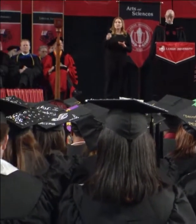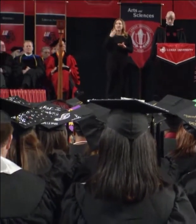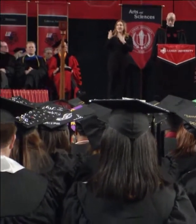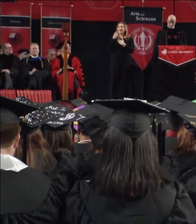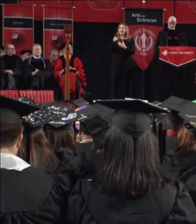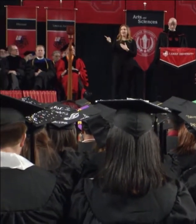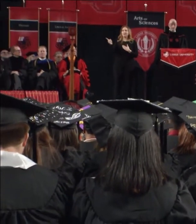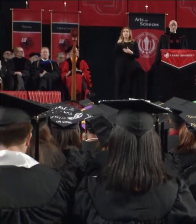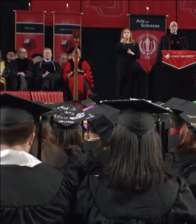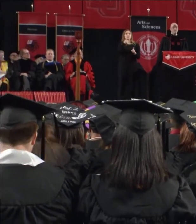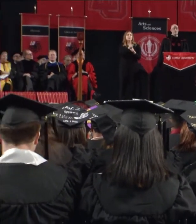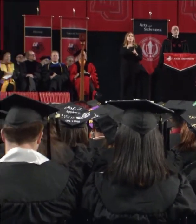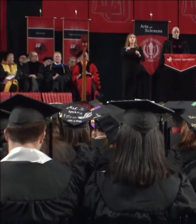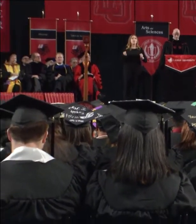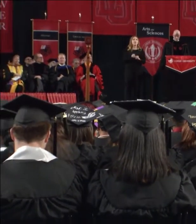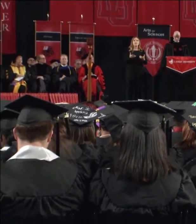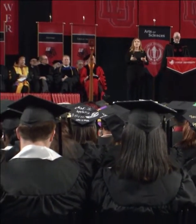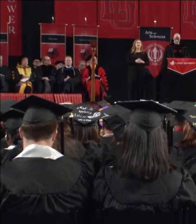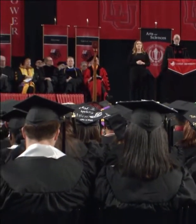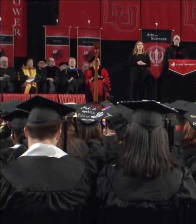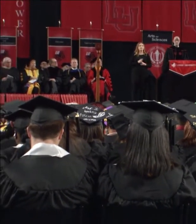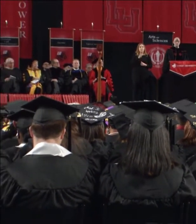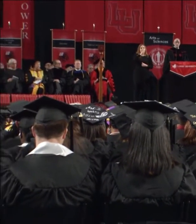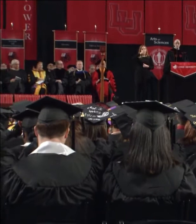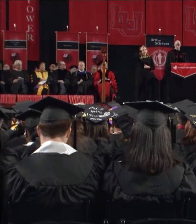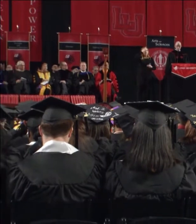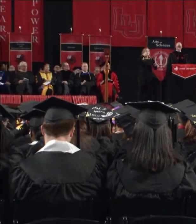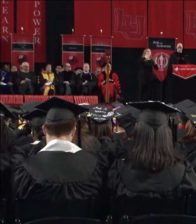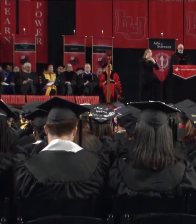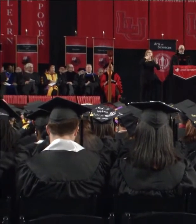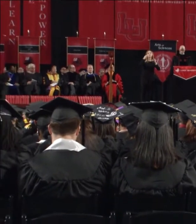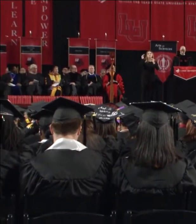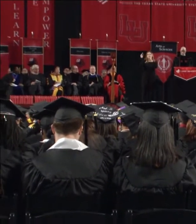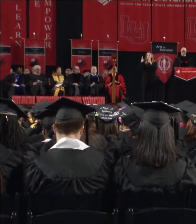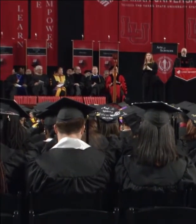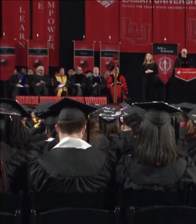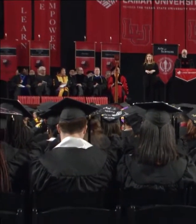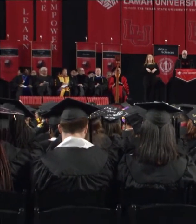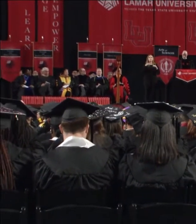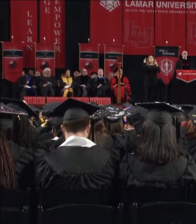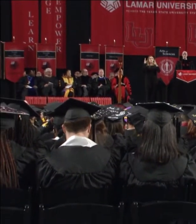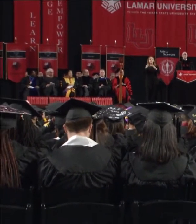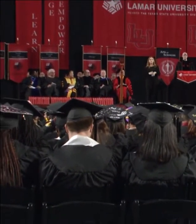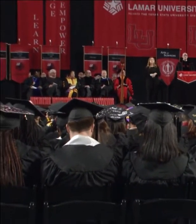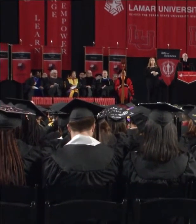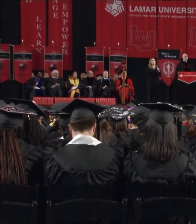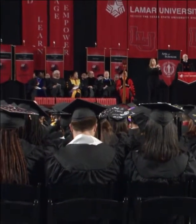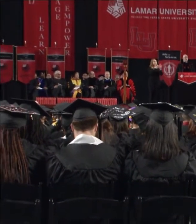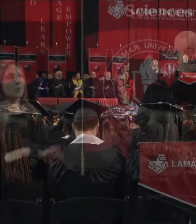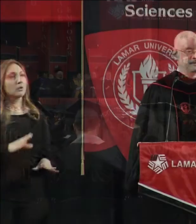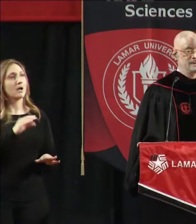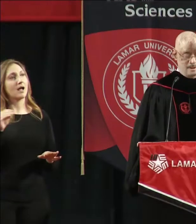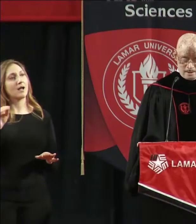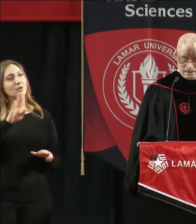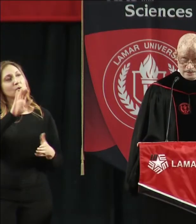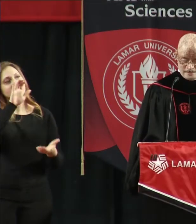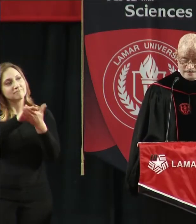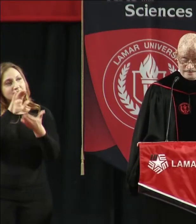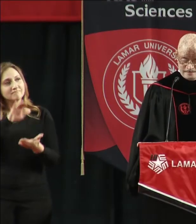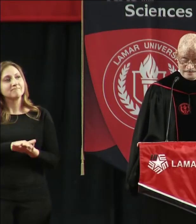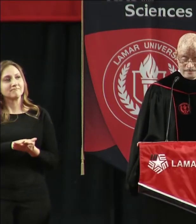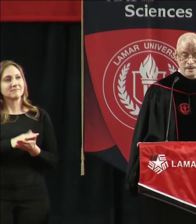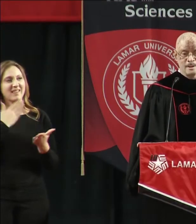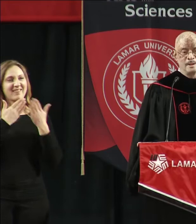own. Thank your parents, your teachers, your professors, your mentors, and your significant